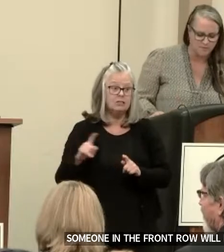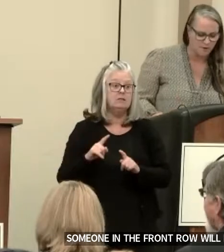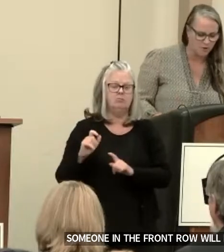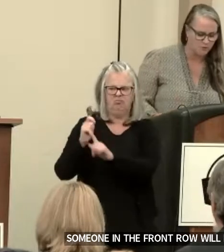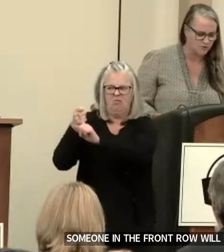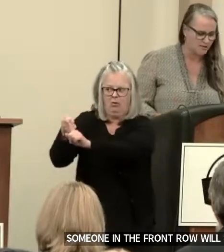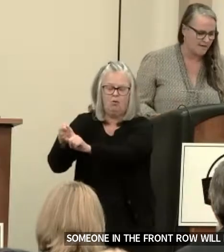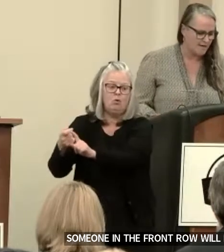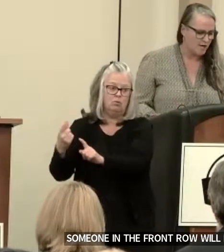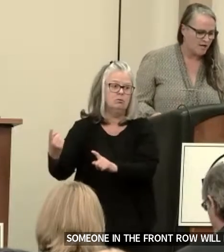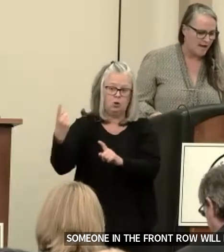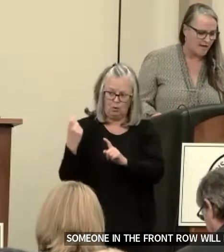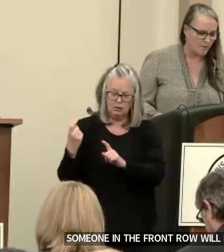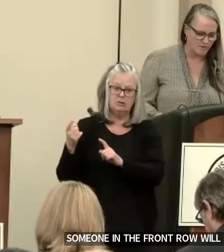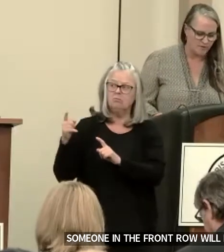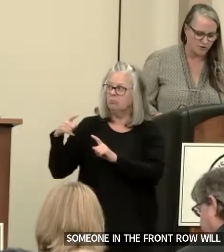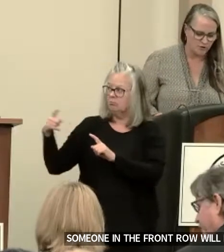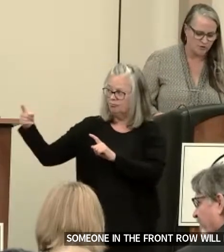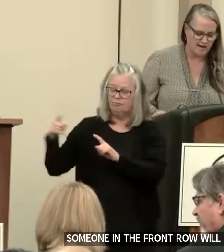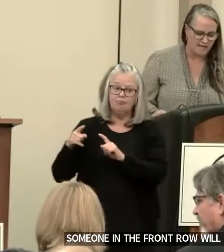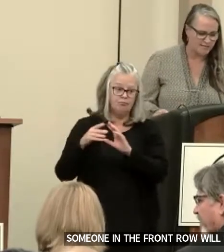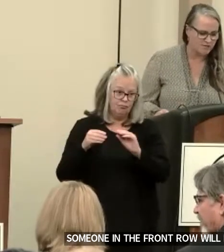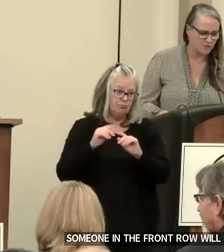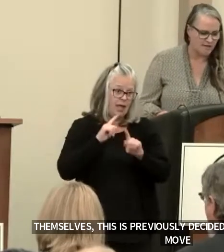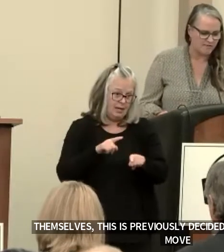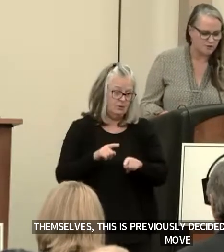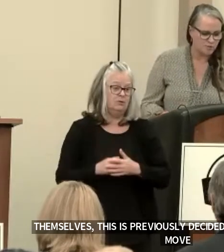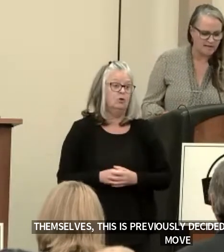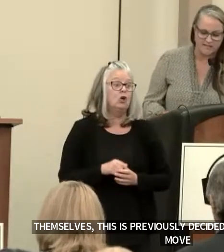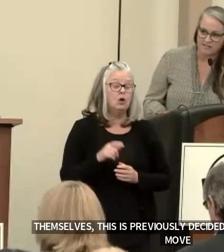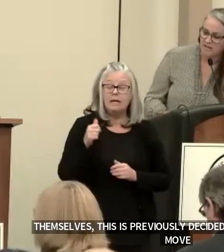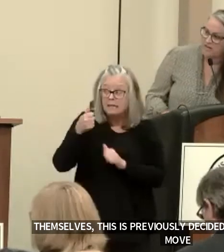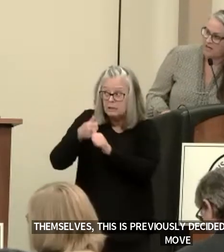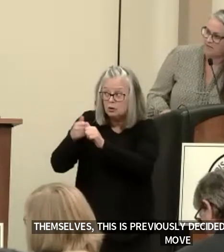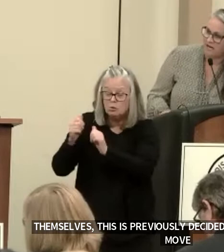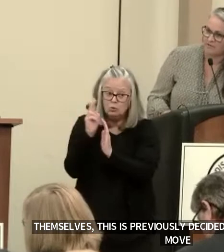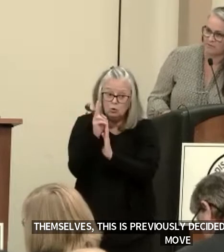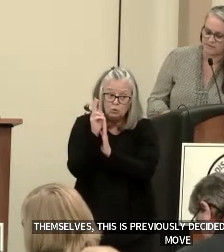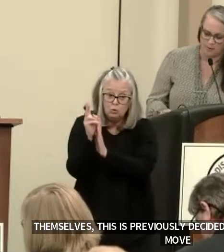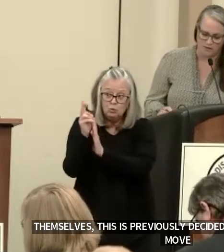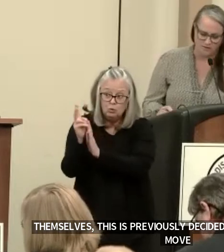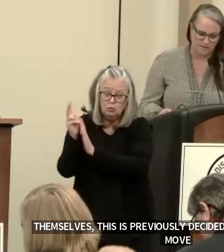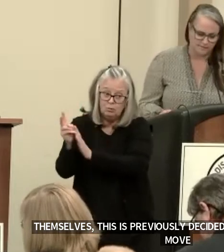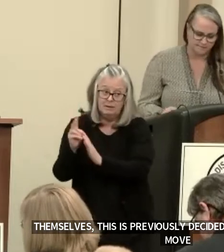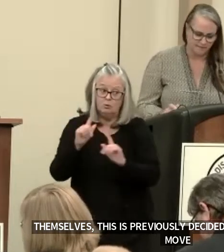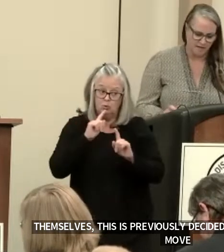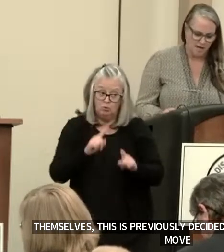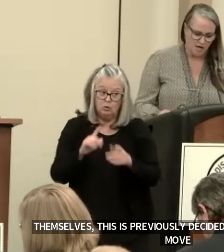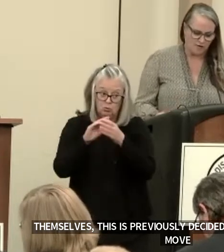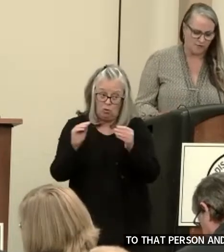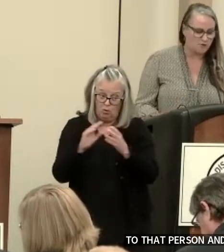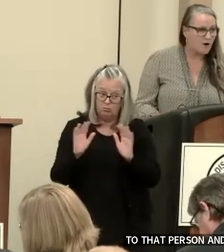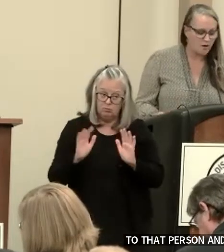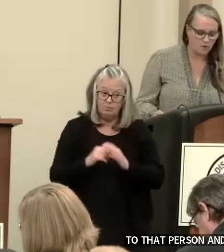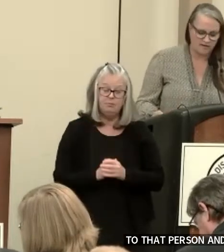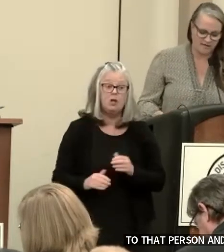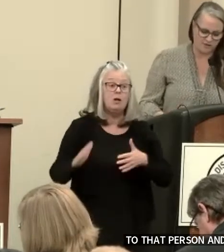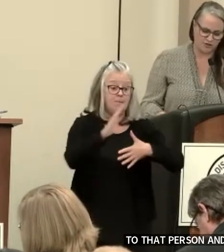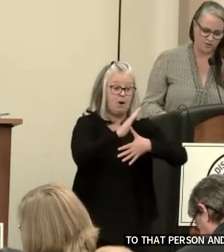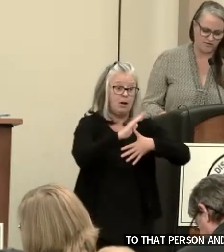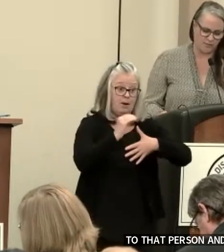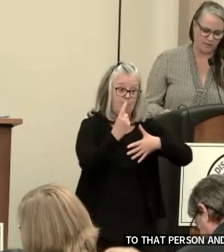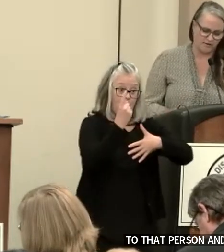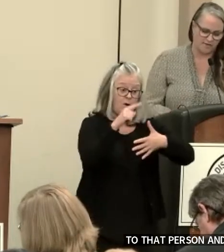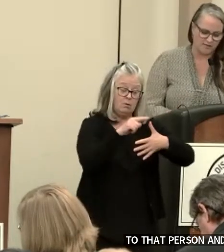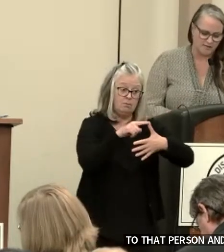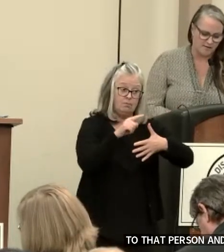will be posed. And when we turn to candidates, you will have 2 minutes of time to respond. The first priority